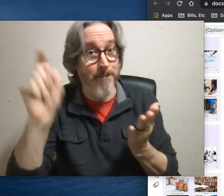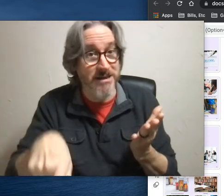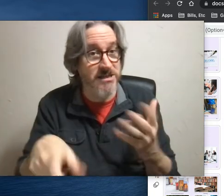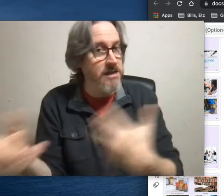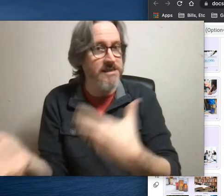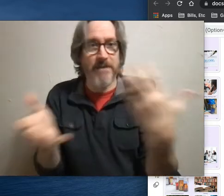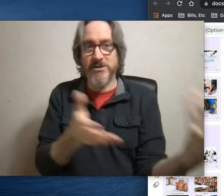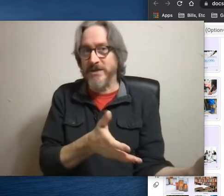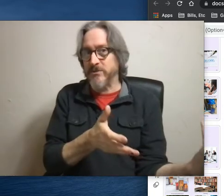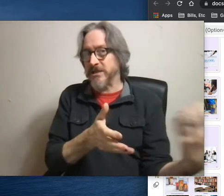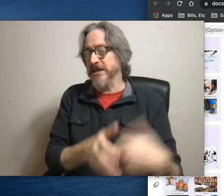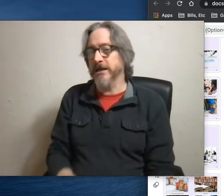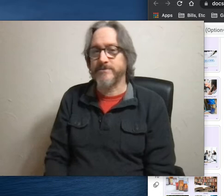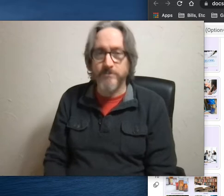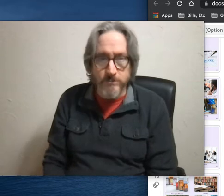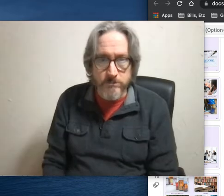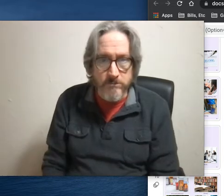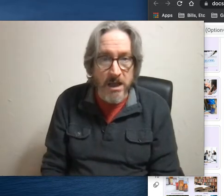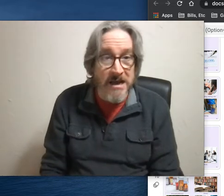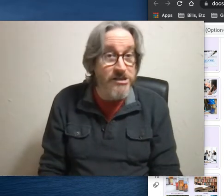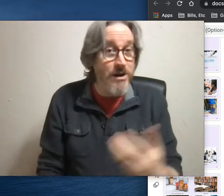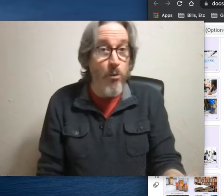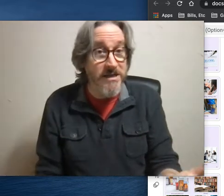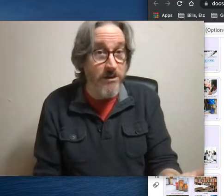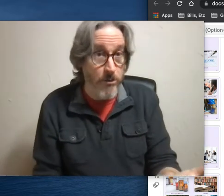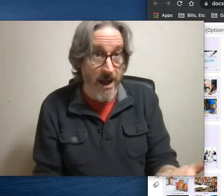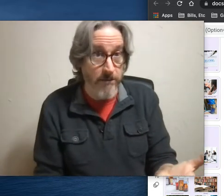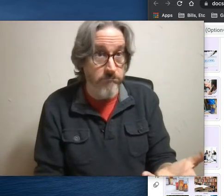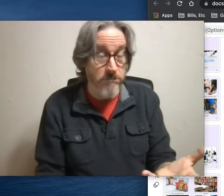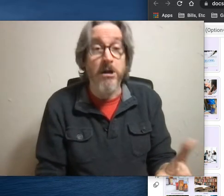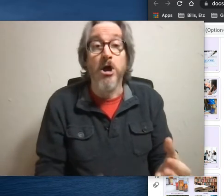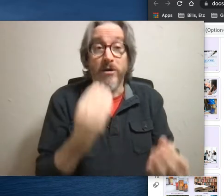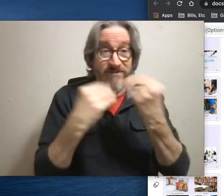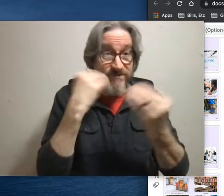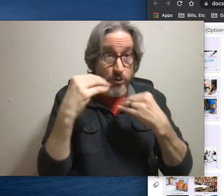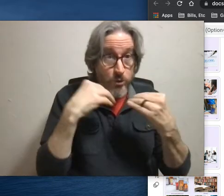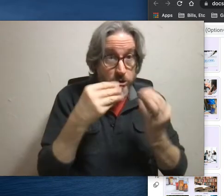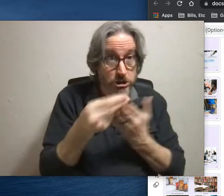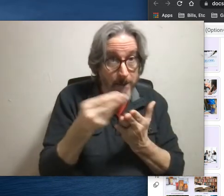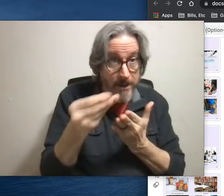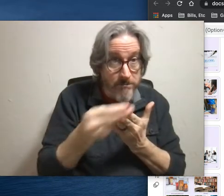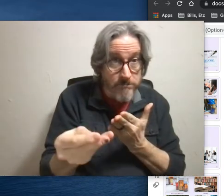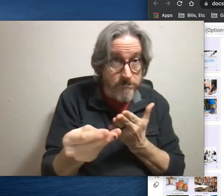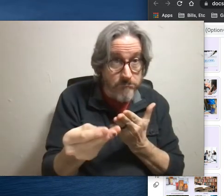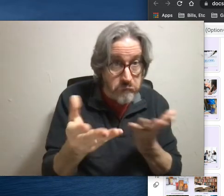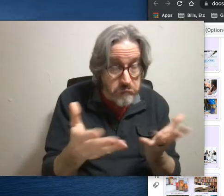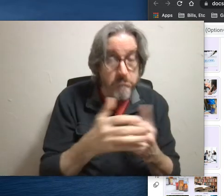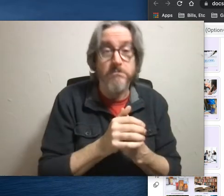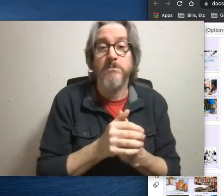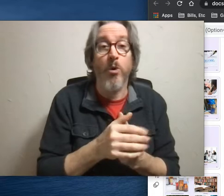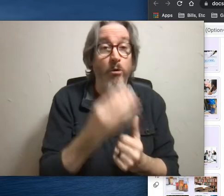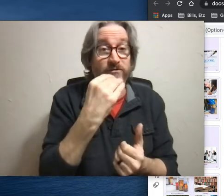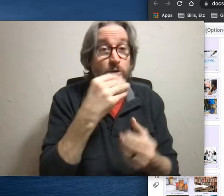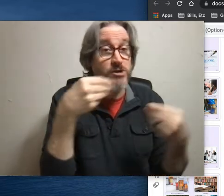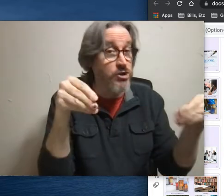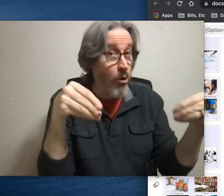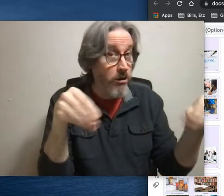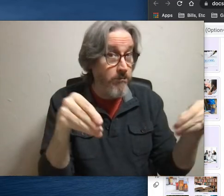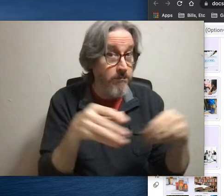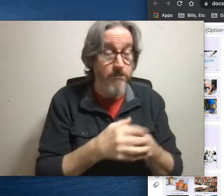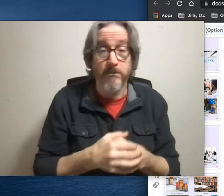Buy must. Same as we did with cleaning. So now what is it we're buying? Food shopping or